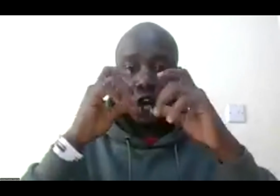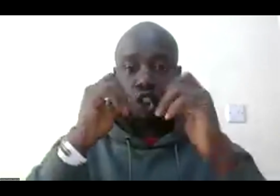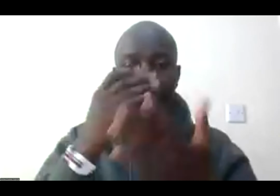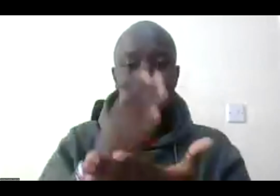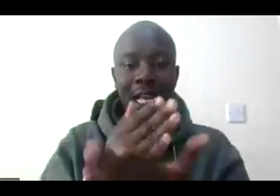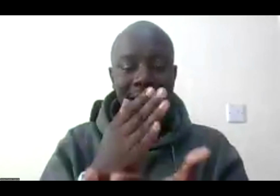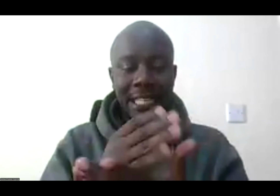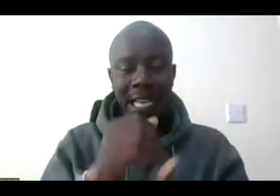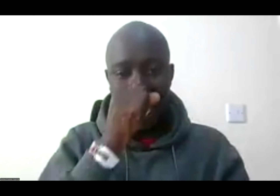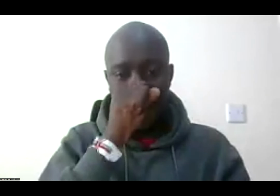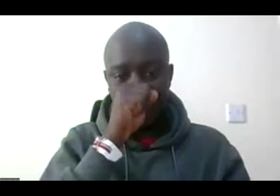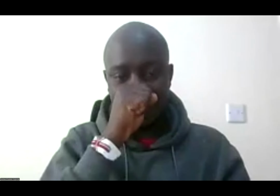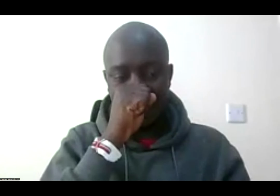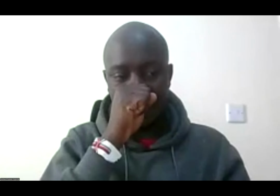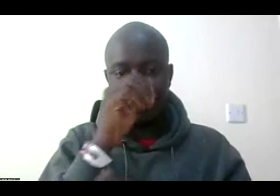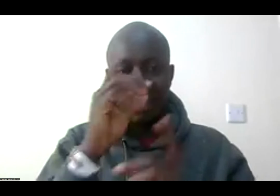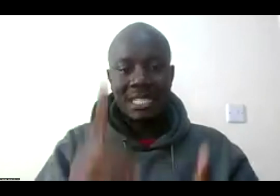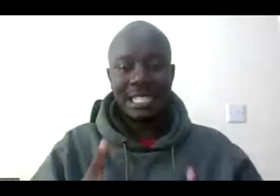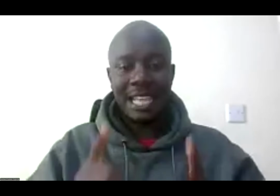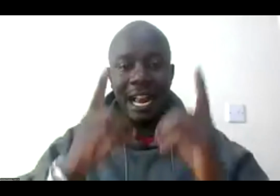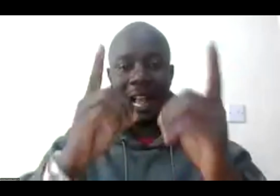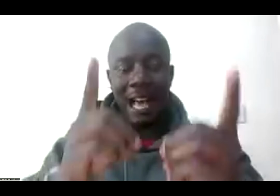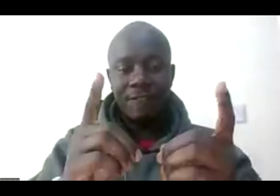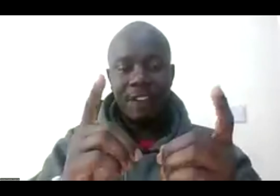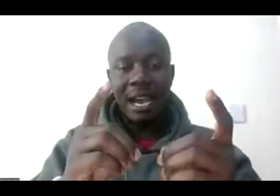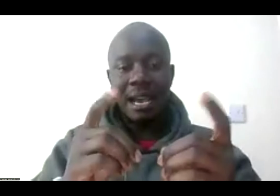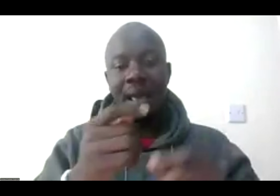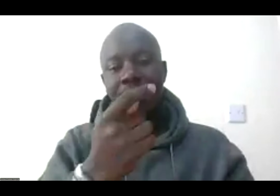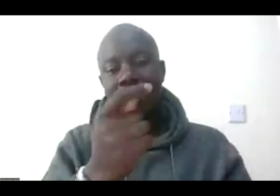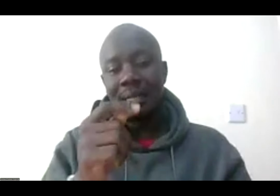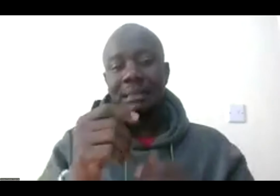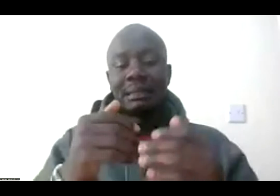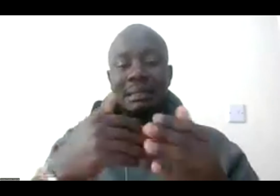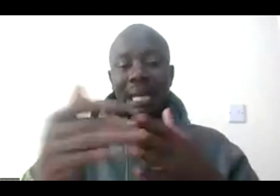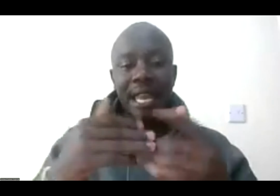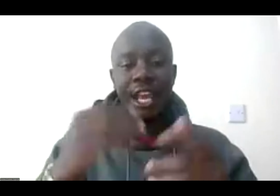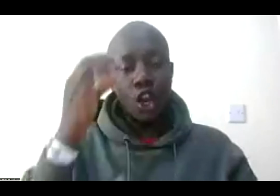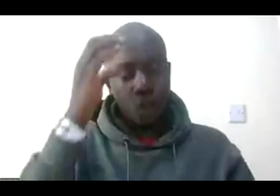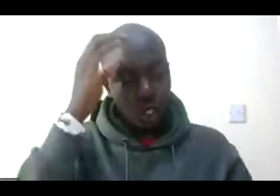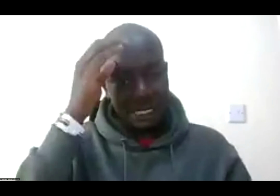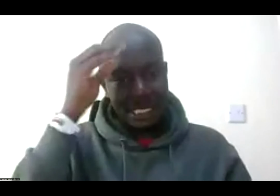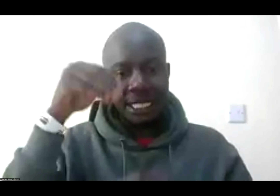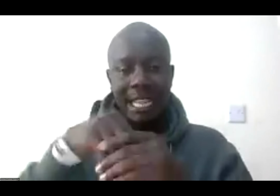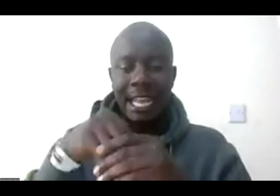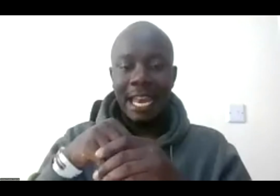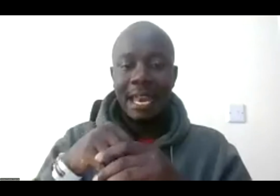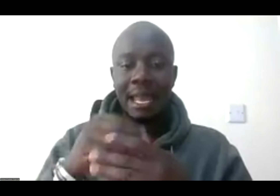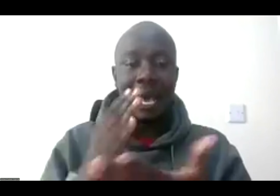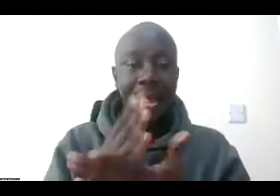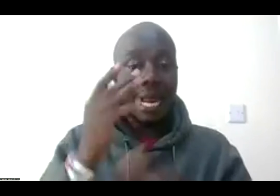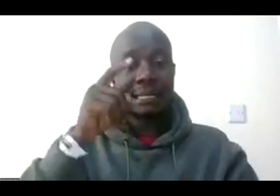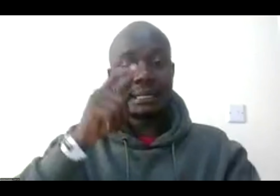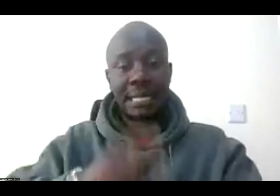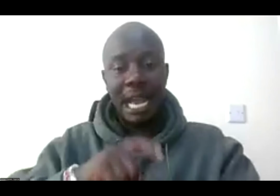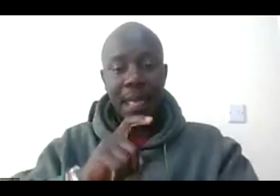So we have avatars, real-time avatars, which are able to deliver the signed